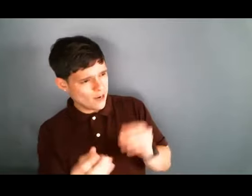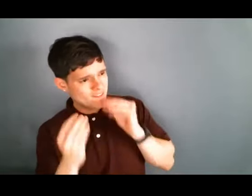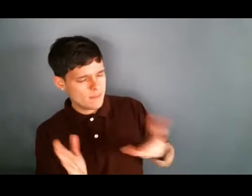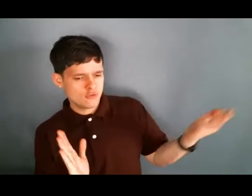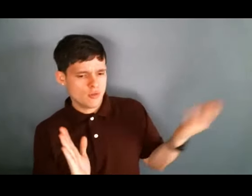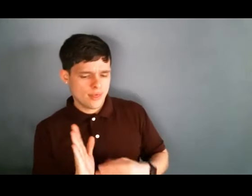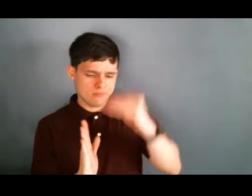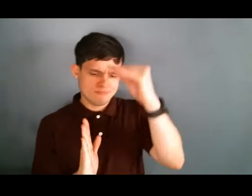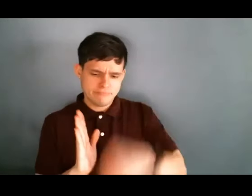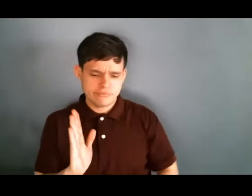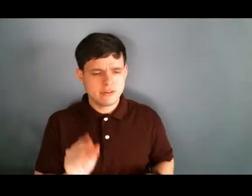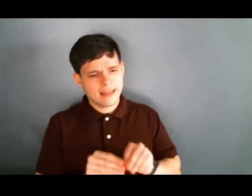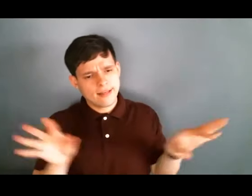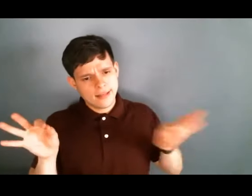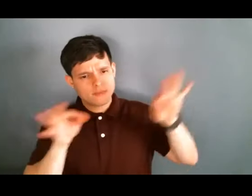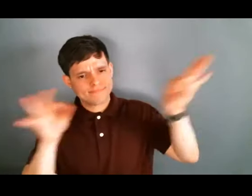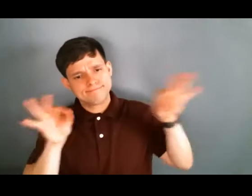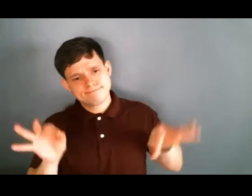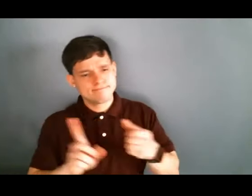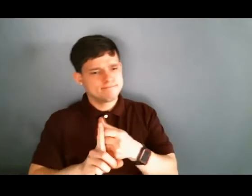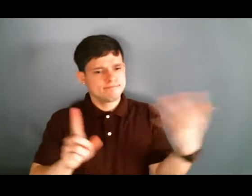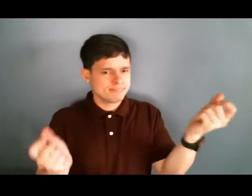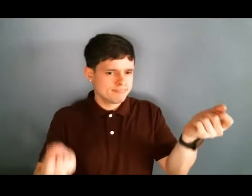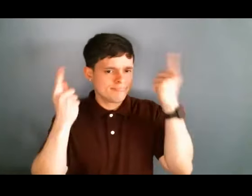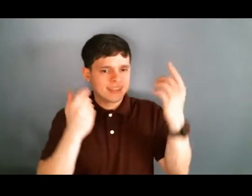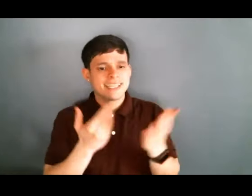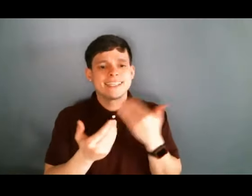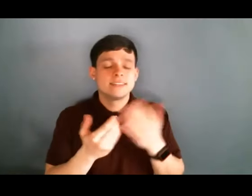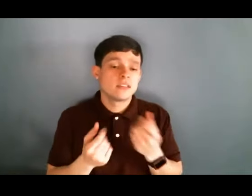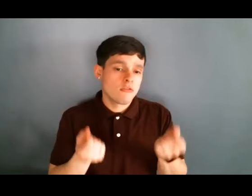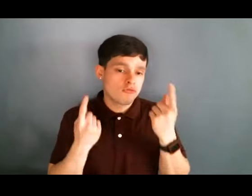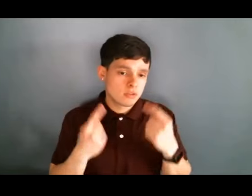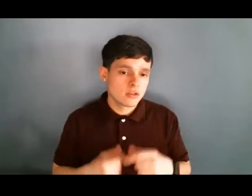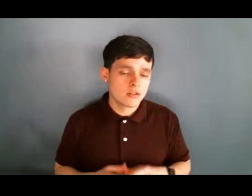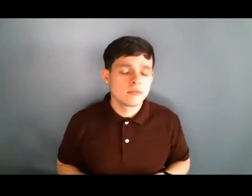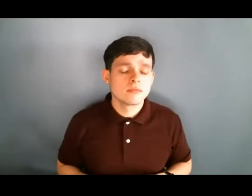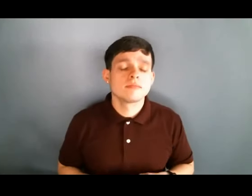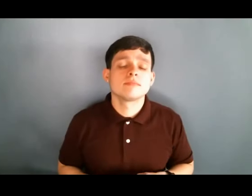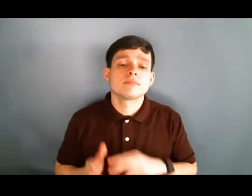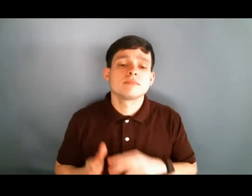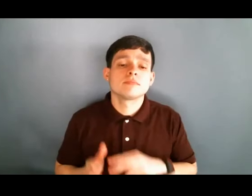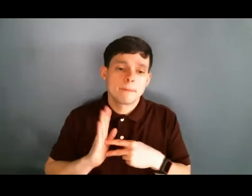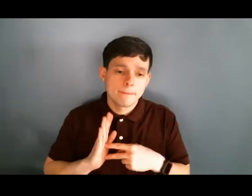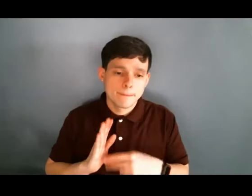a clear, concise, and accessible way. So I'd say that what the sort of